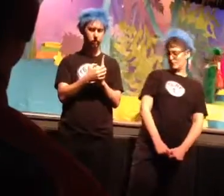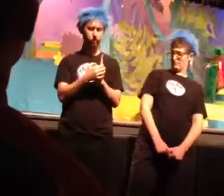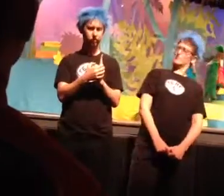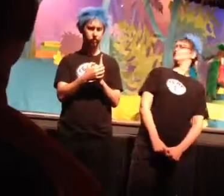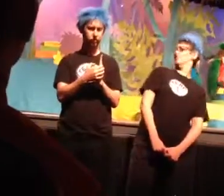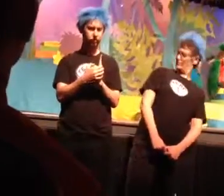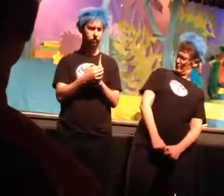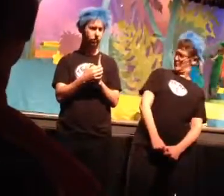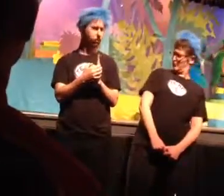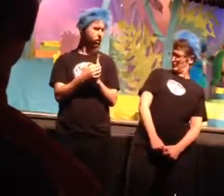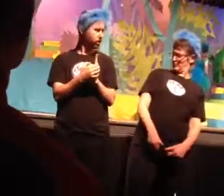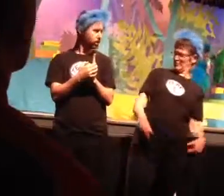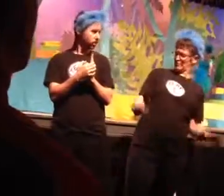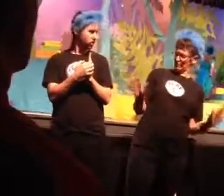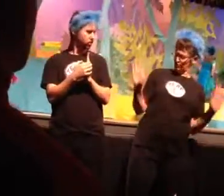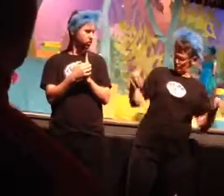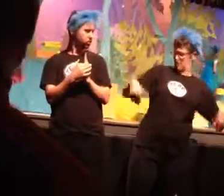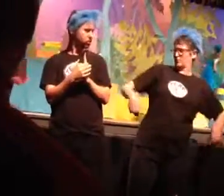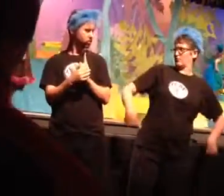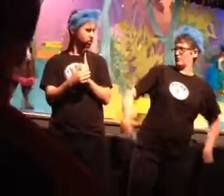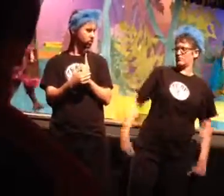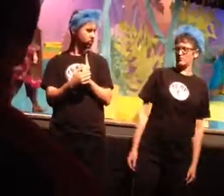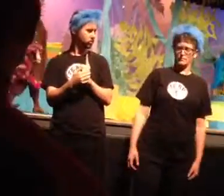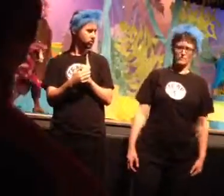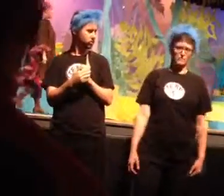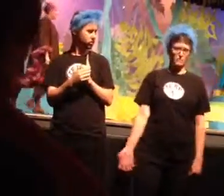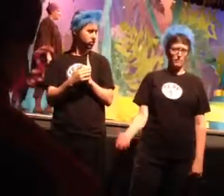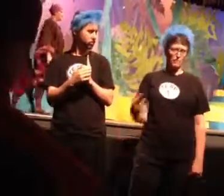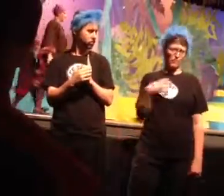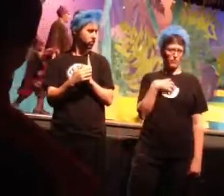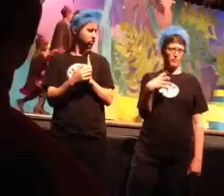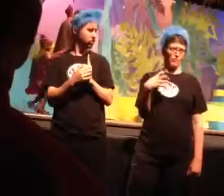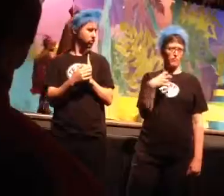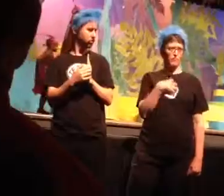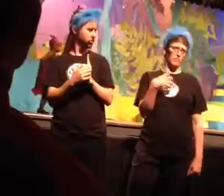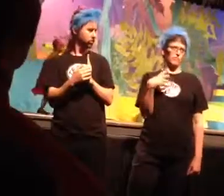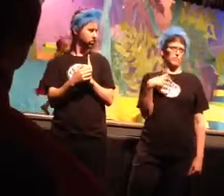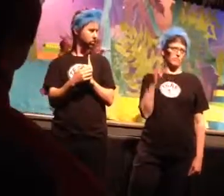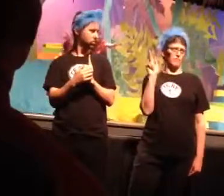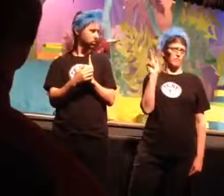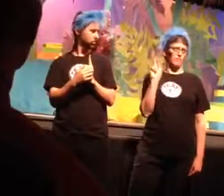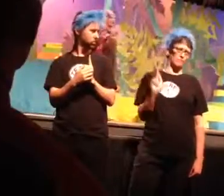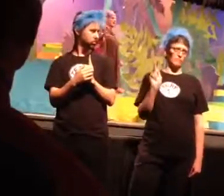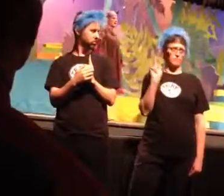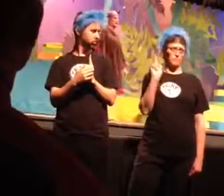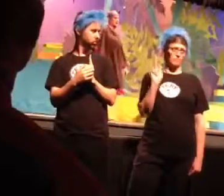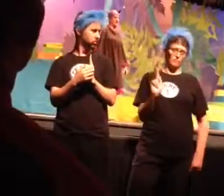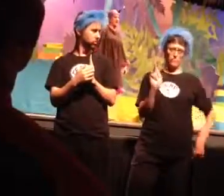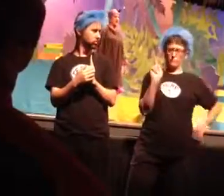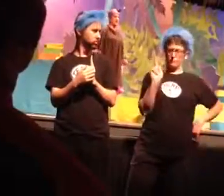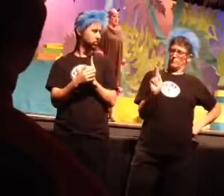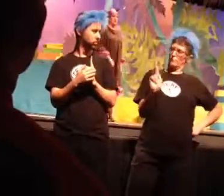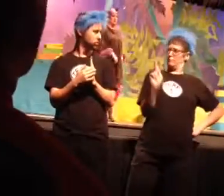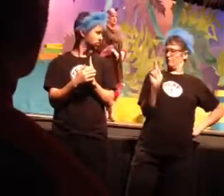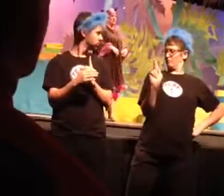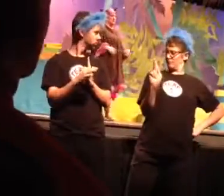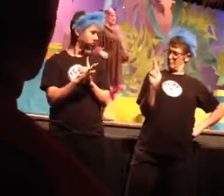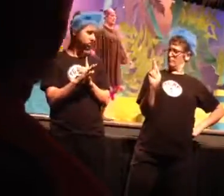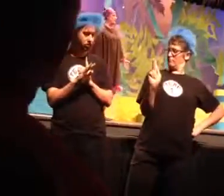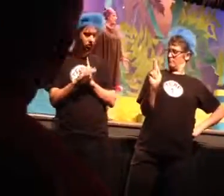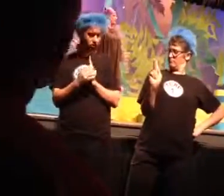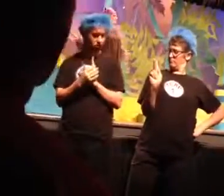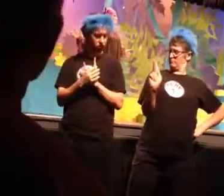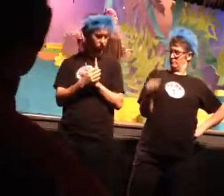Hump! Hump the voice! To us the sour kangaroo